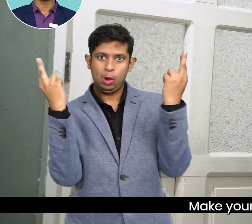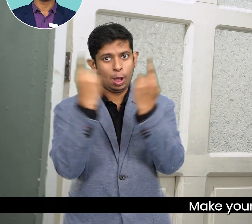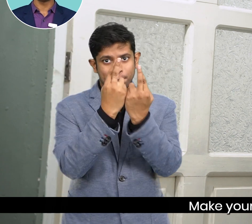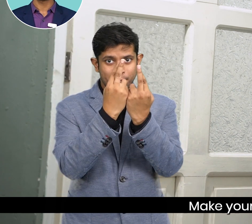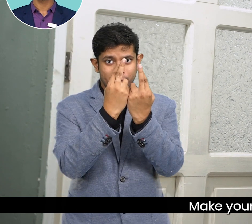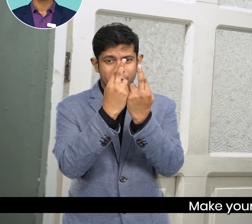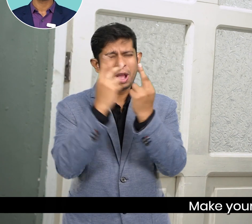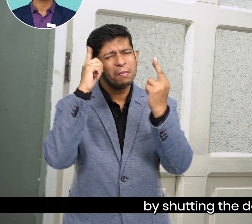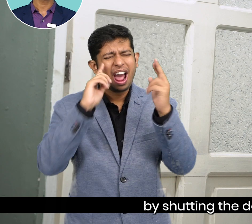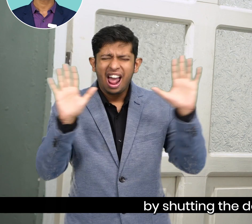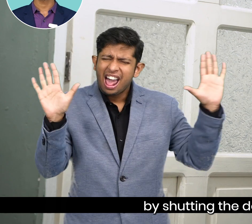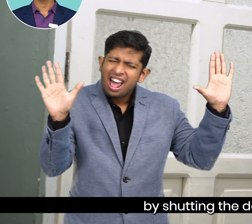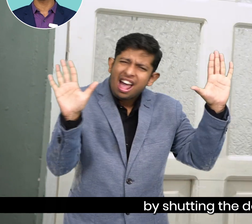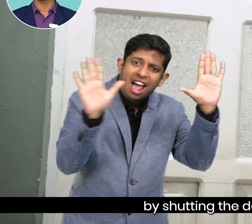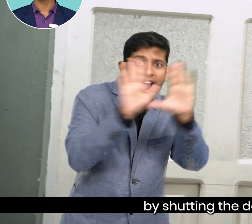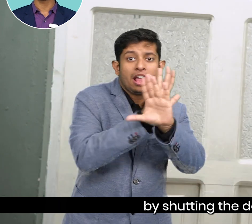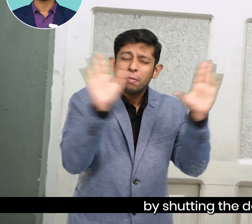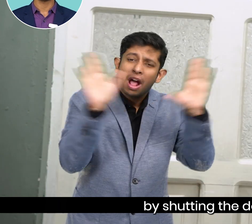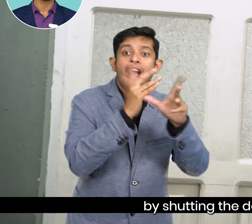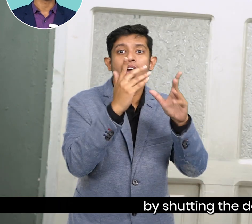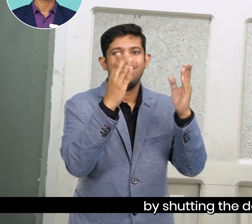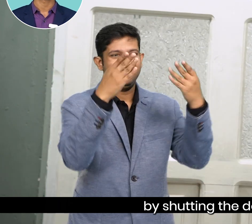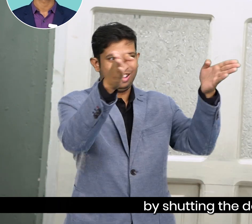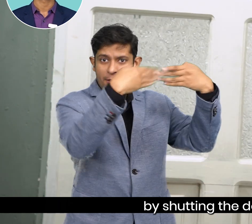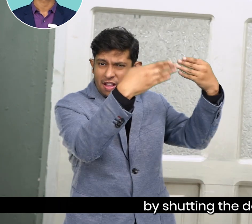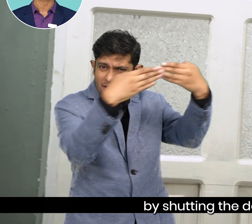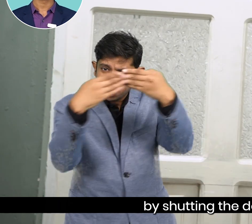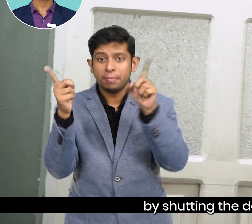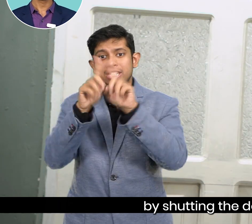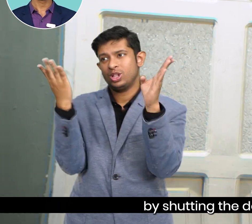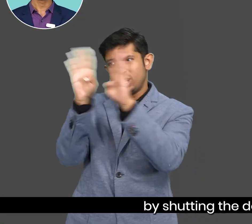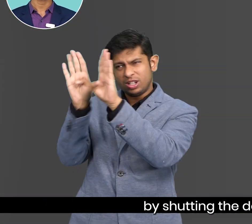Make your room dark by shutting the doors and windows.